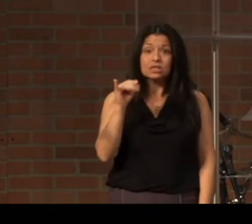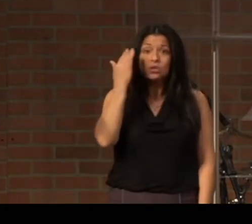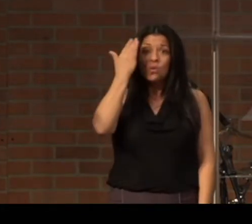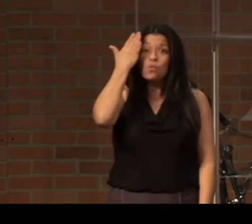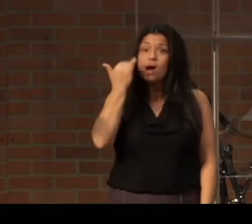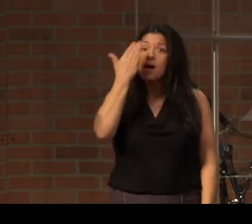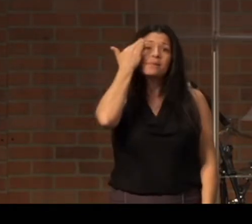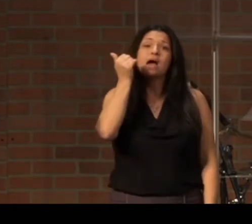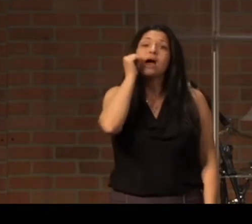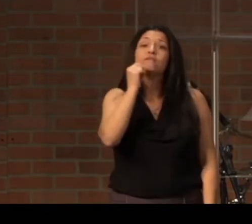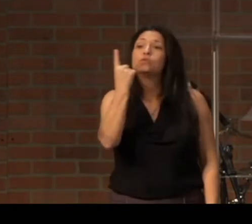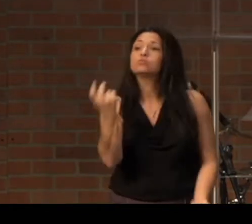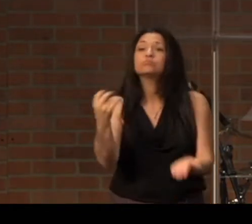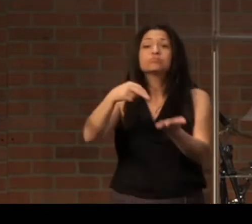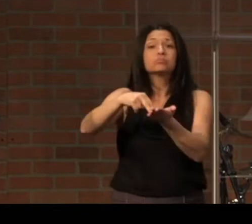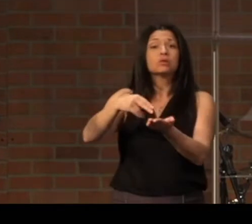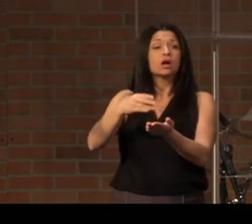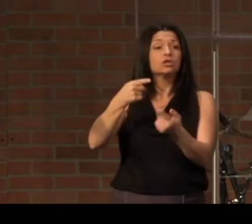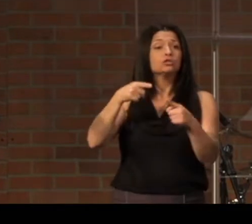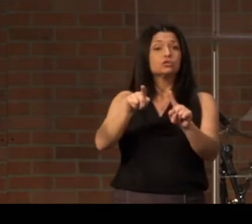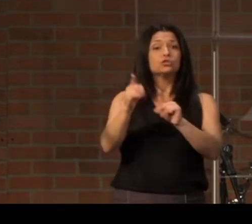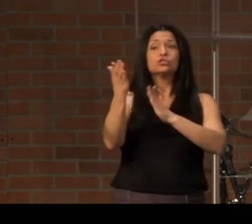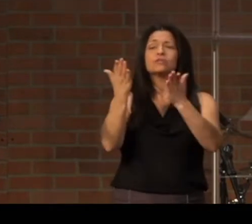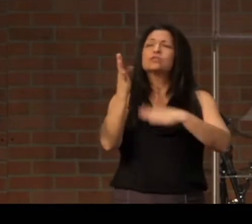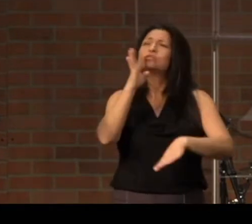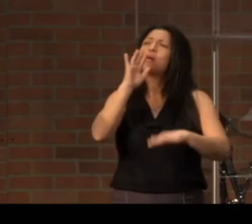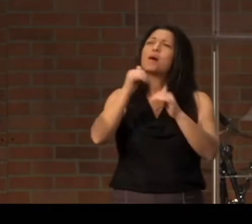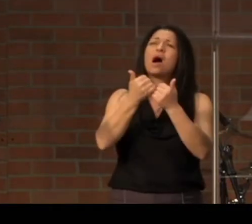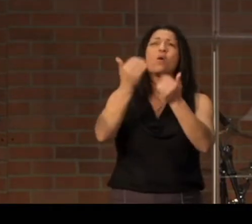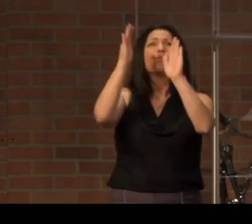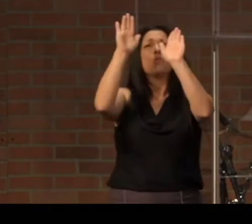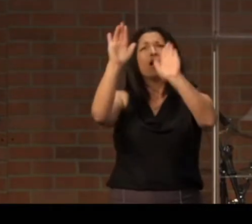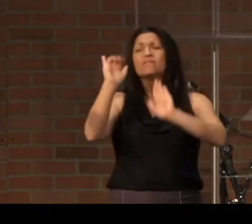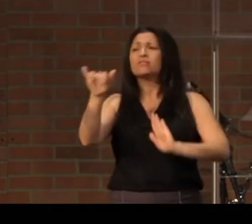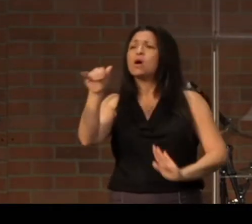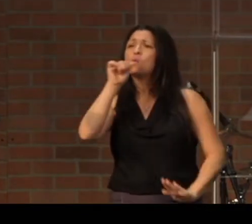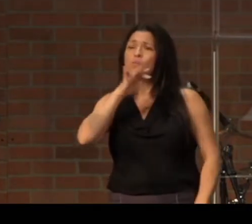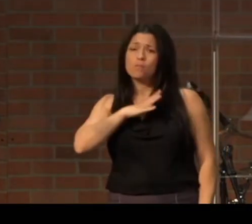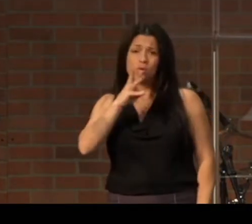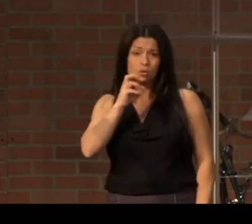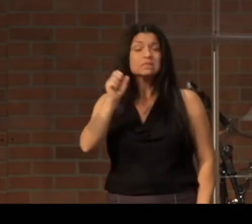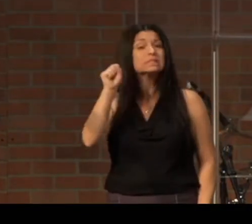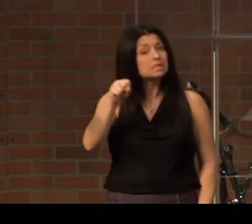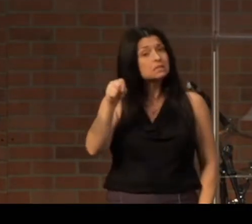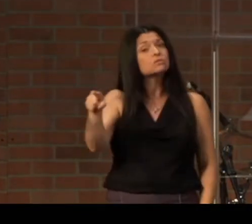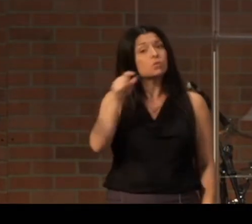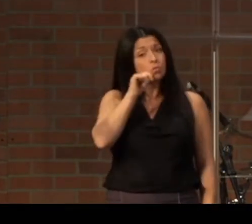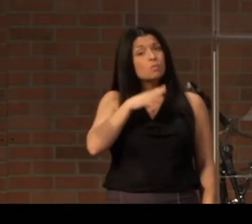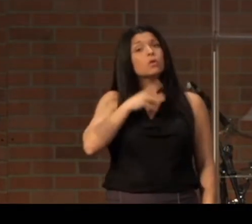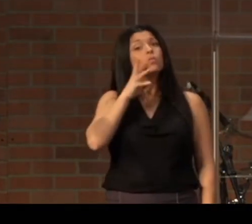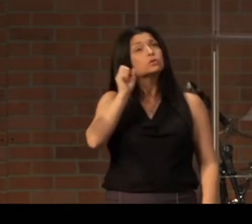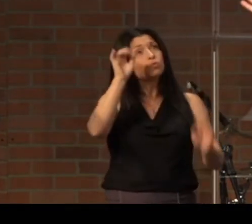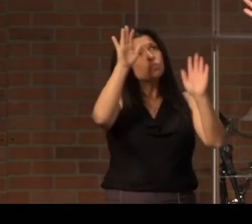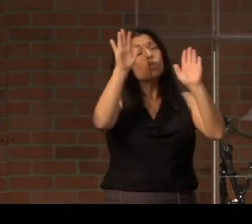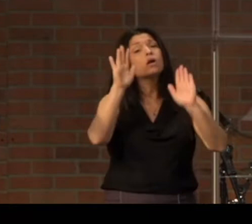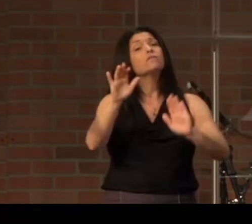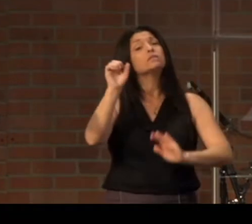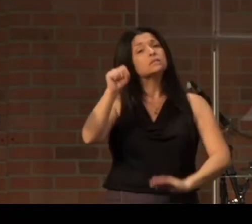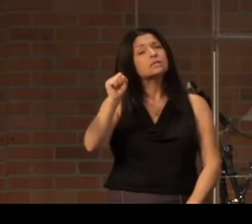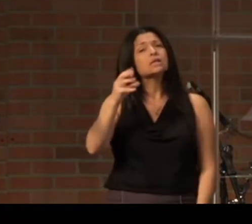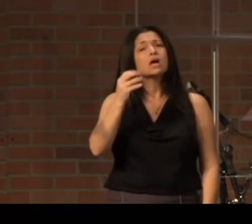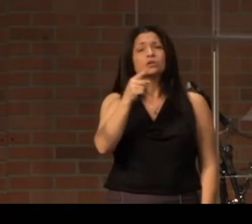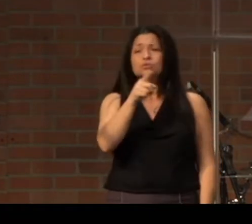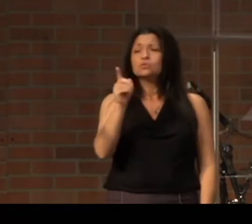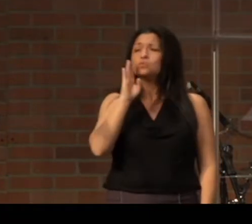Because everybody got up during the service and talked about how wonderful this lady was. And she was. How wonderful she was. And you would have thought